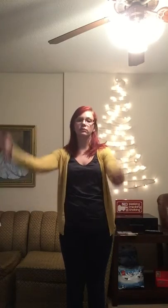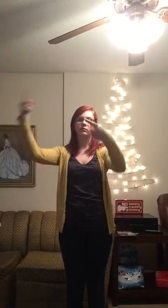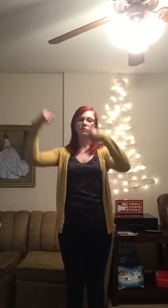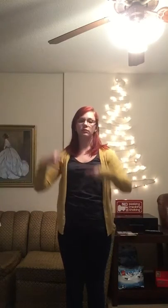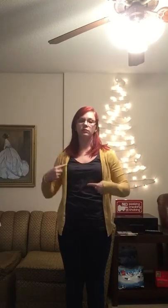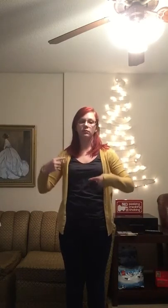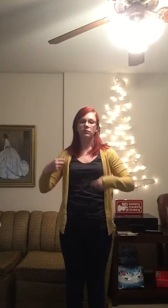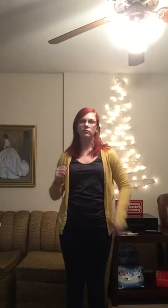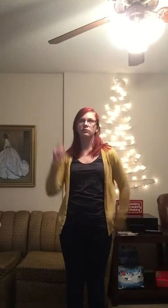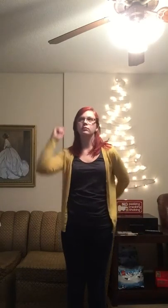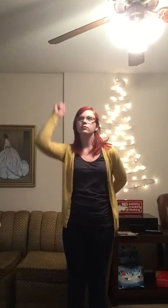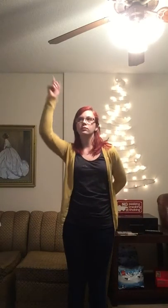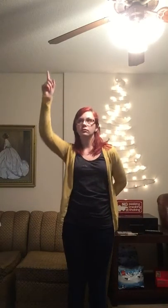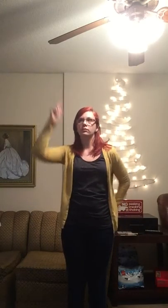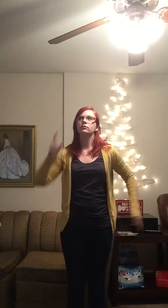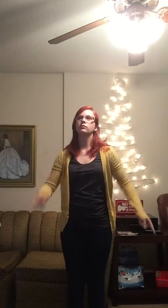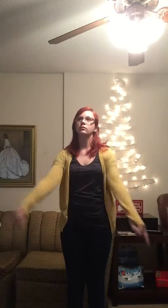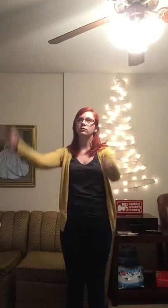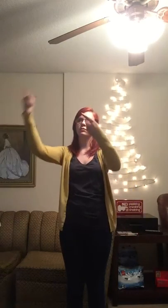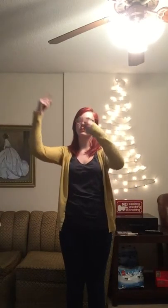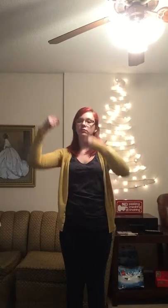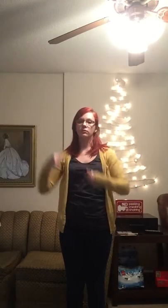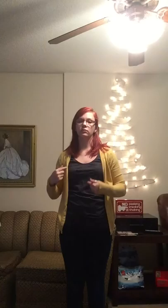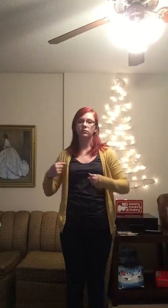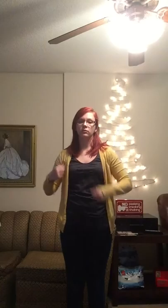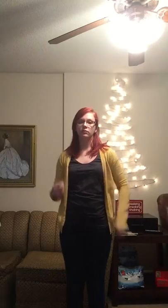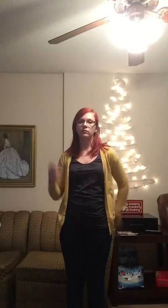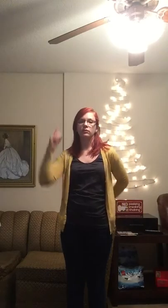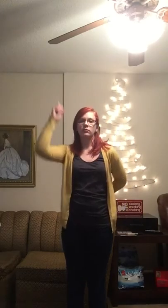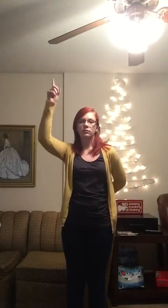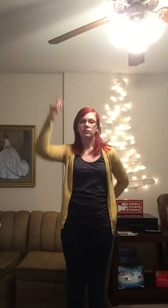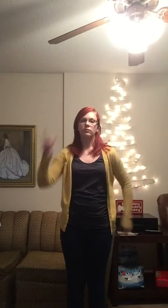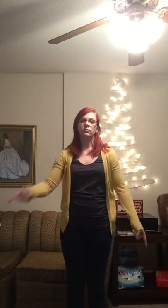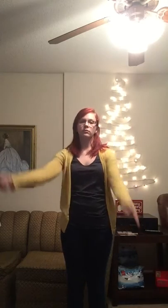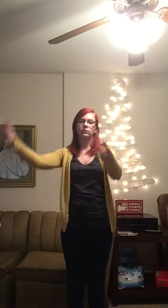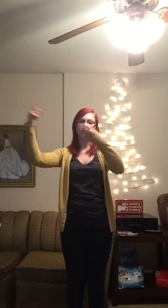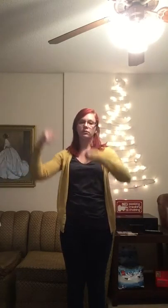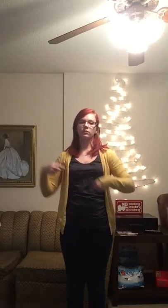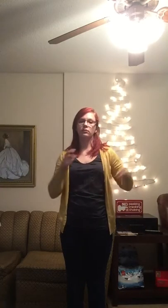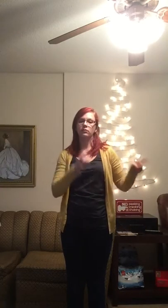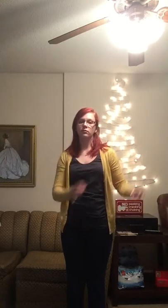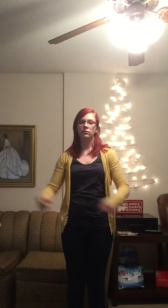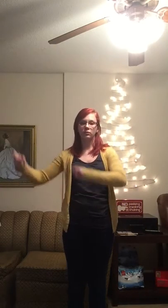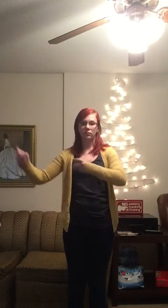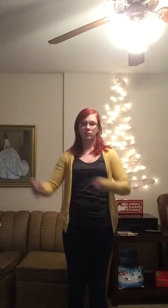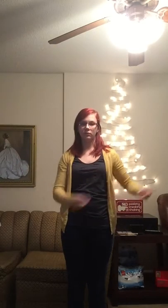comes on down